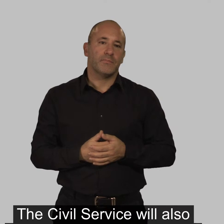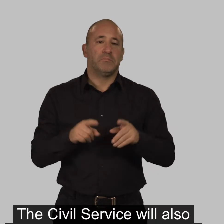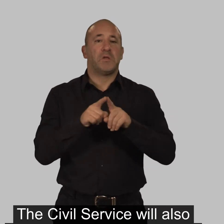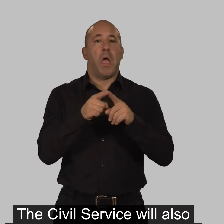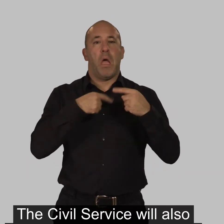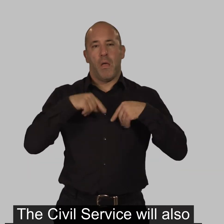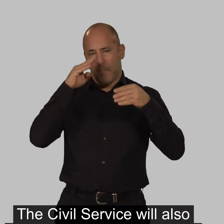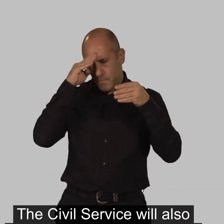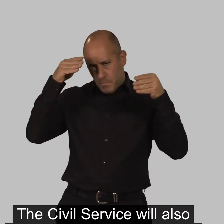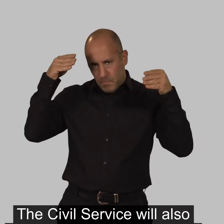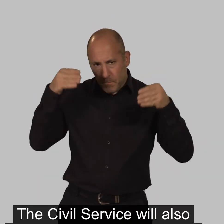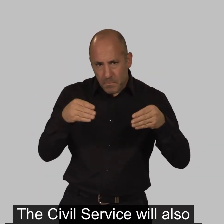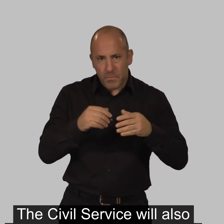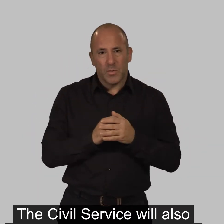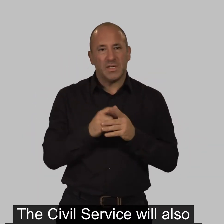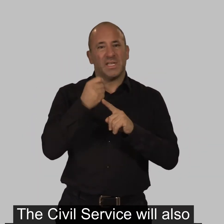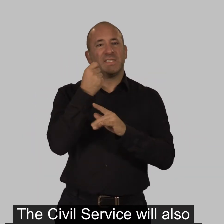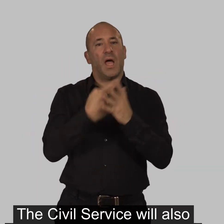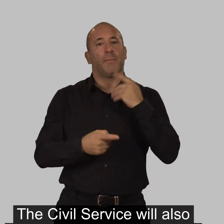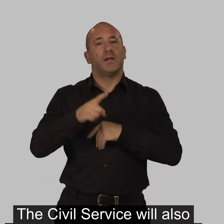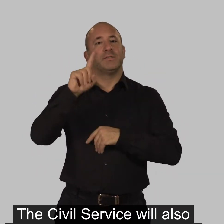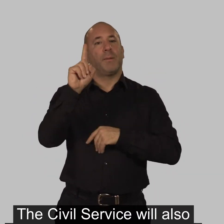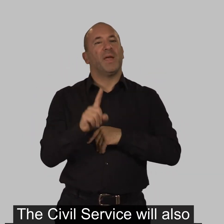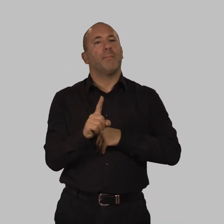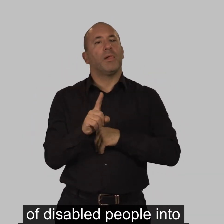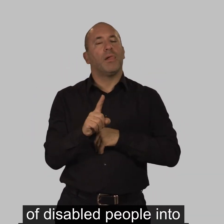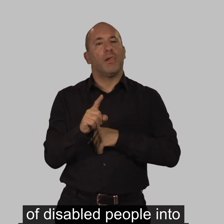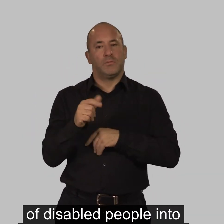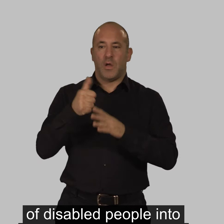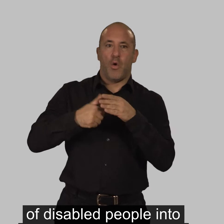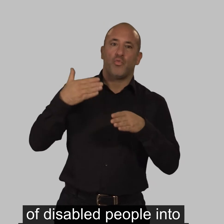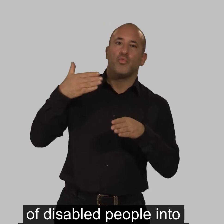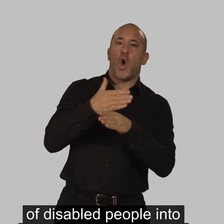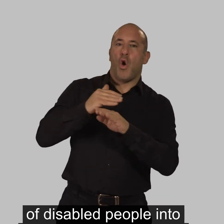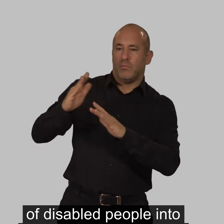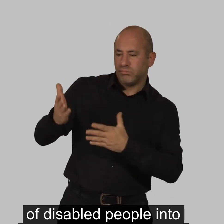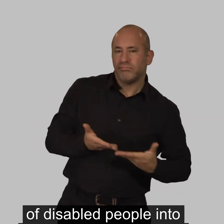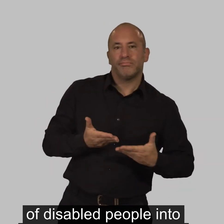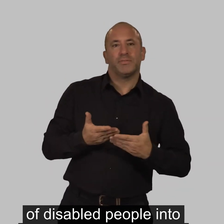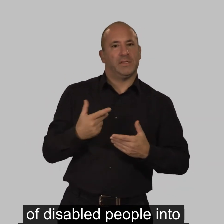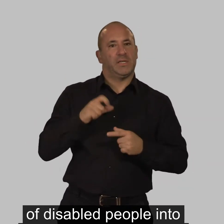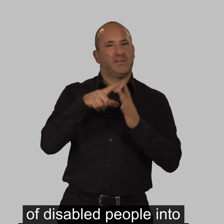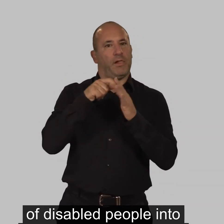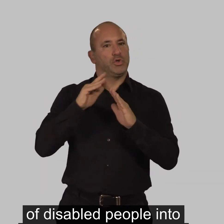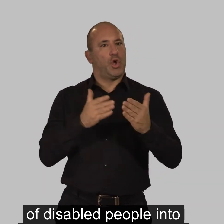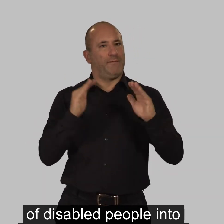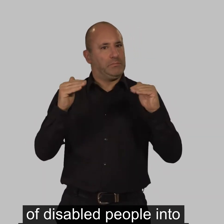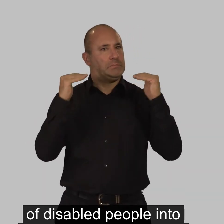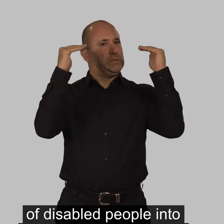The civil service will also focus on increasing the flow of disabled people into the senior civil